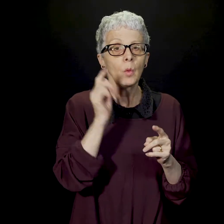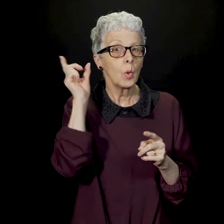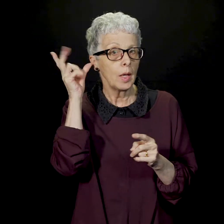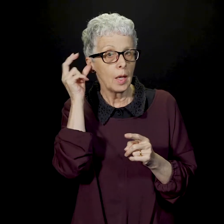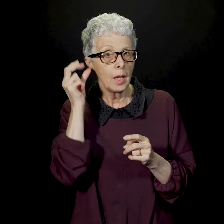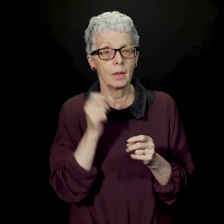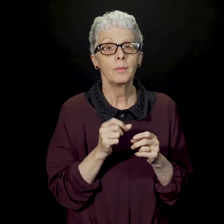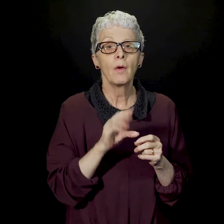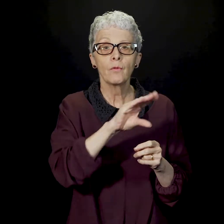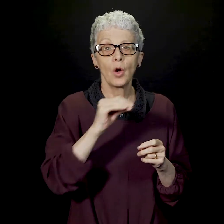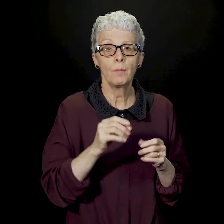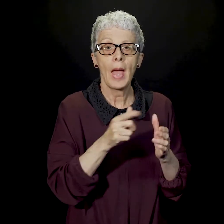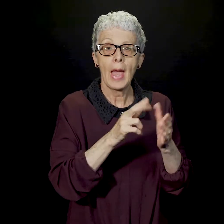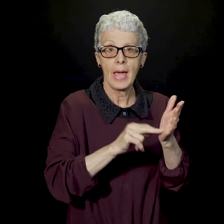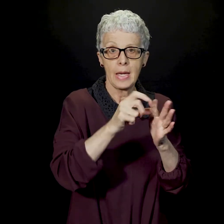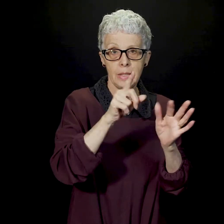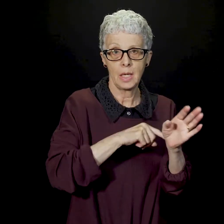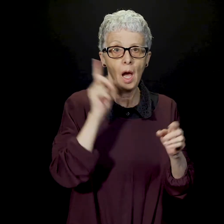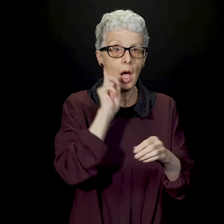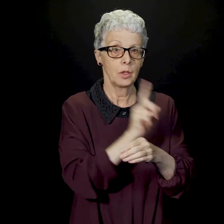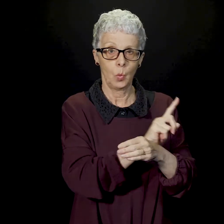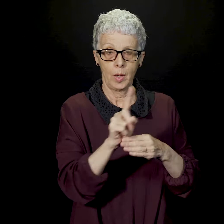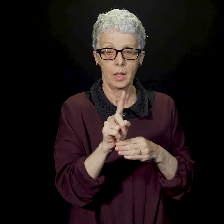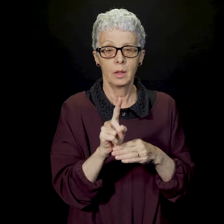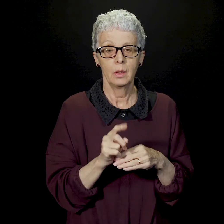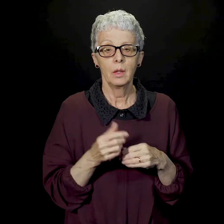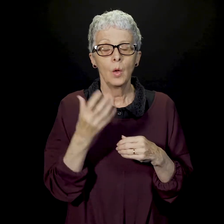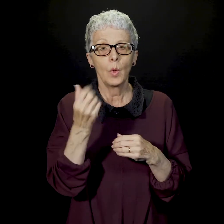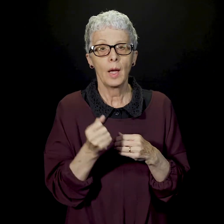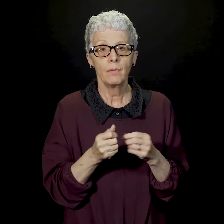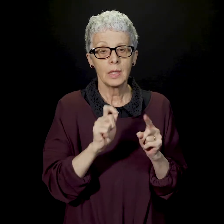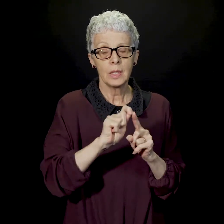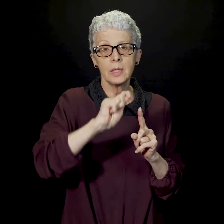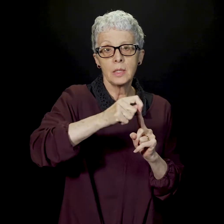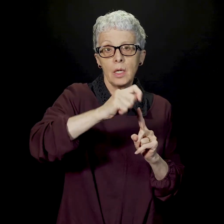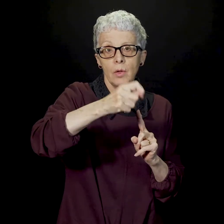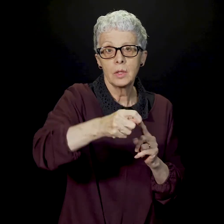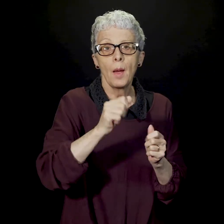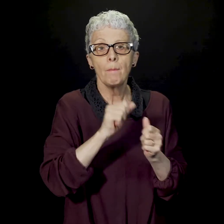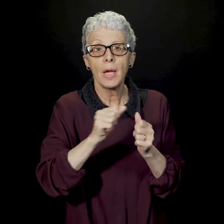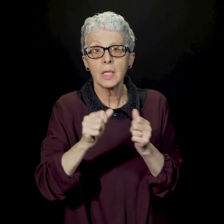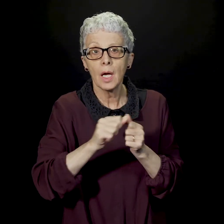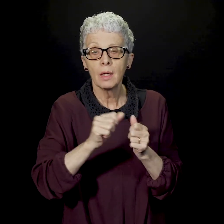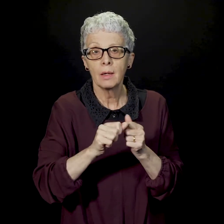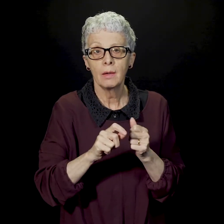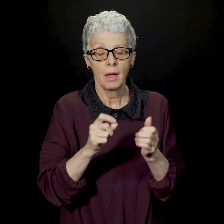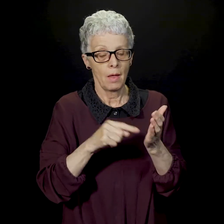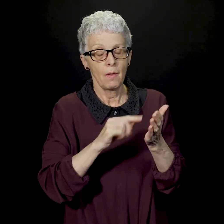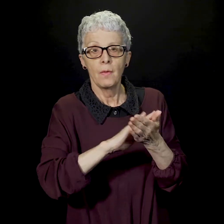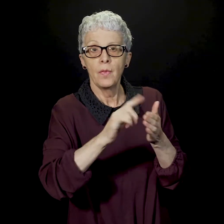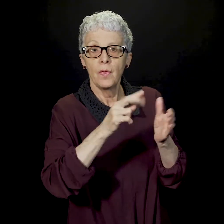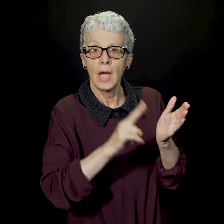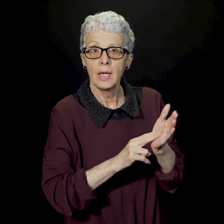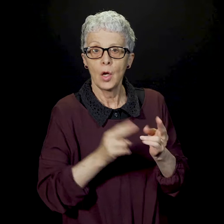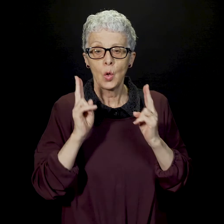week, amazing message. But the couple of weeks prior to that, we've been doing a brief series called Better Than Normal. And so we've really been enjoying